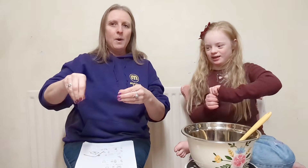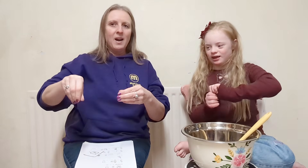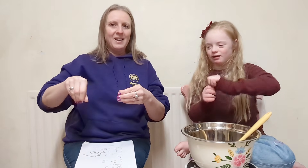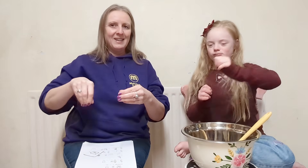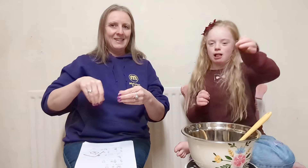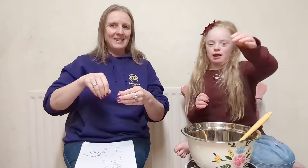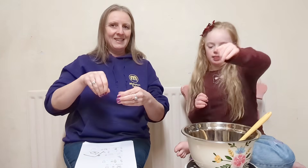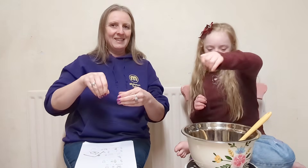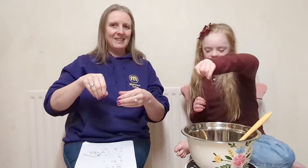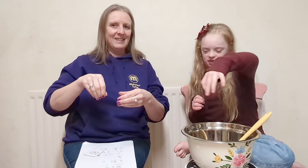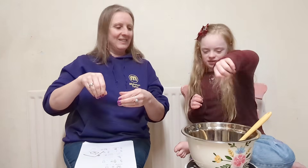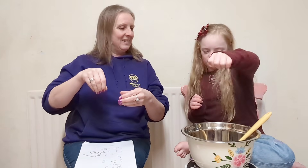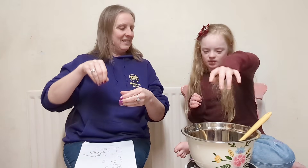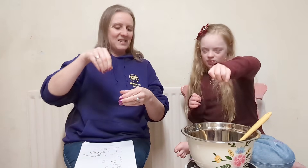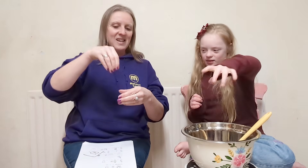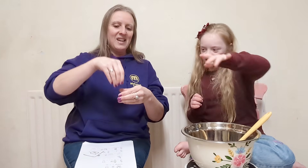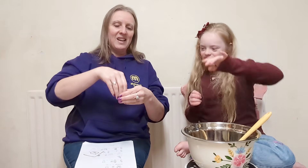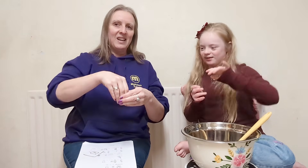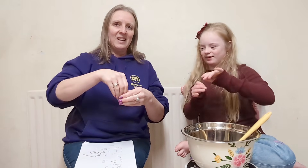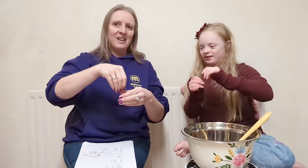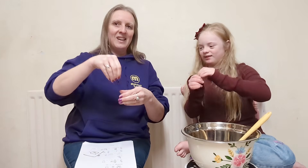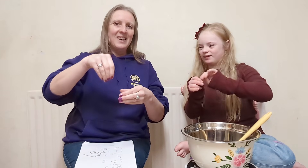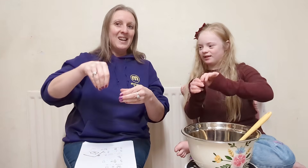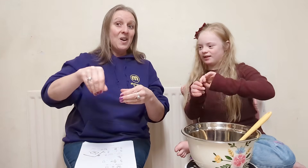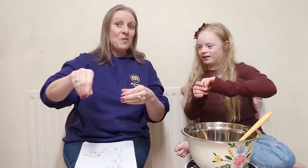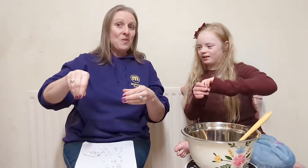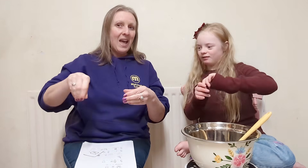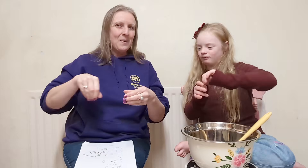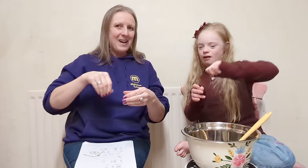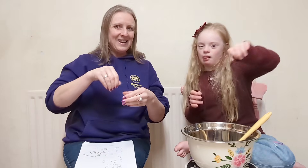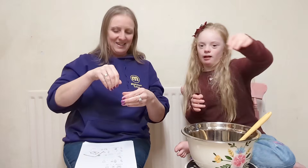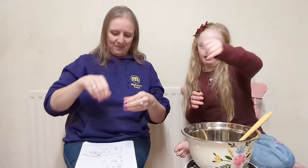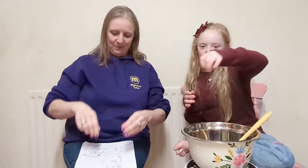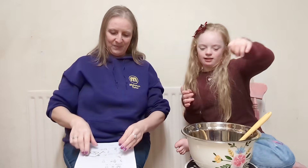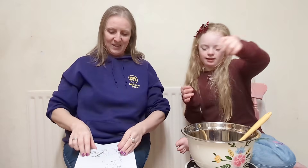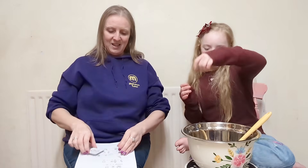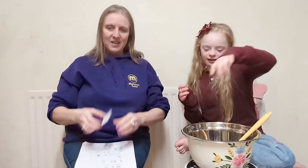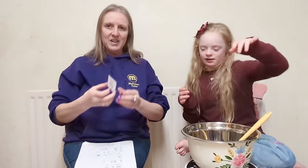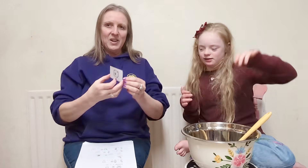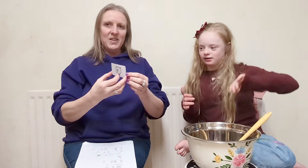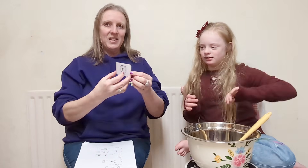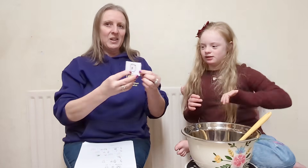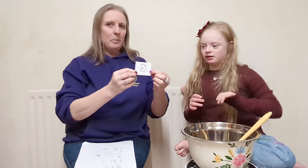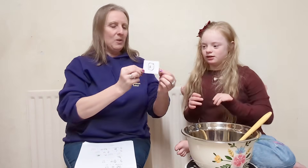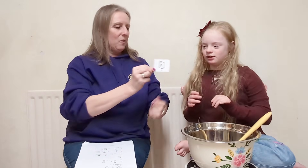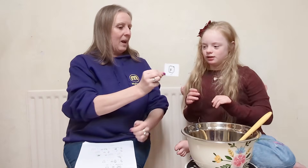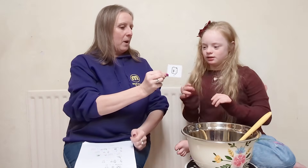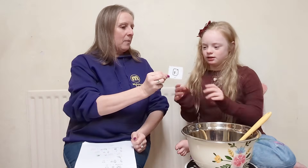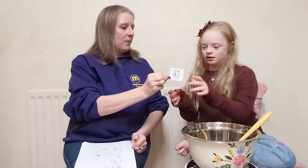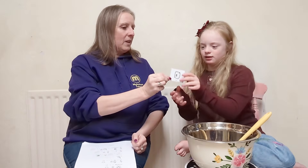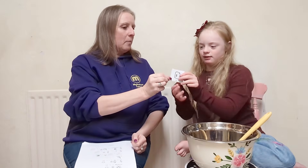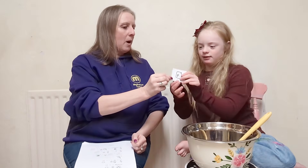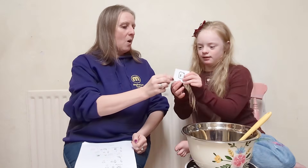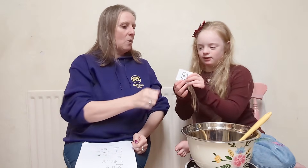Flour. That's it. Flour. There you go then. You're going to put the flour in the bowl.